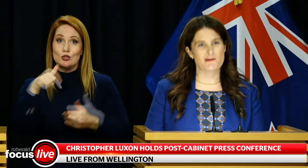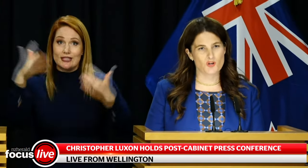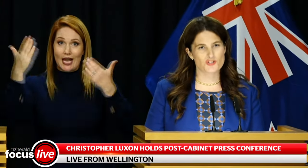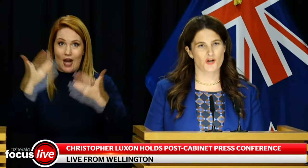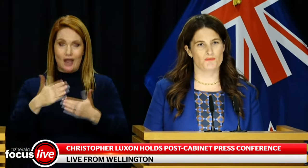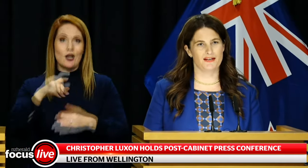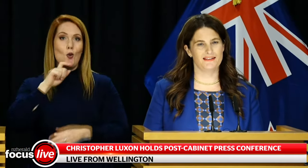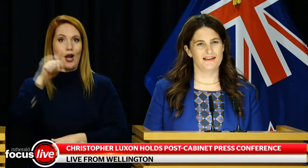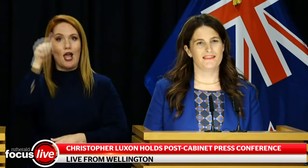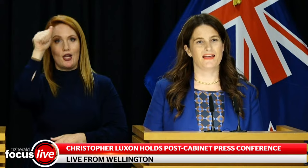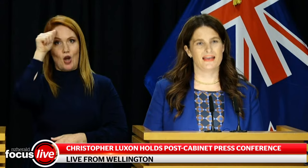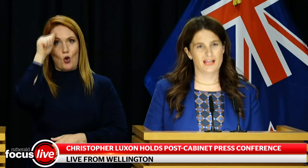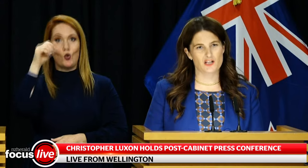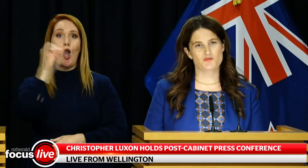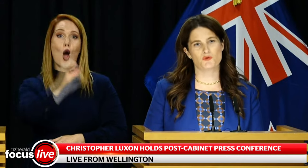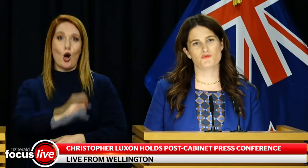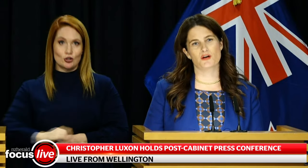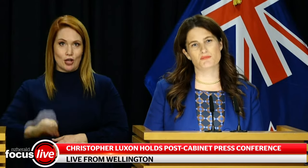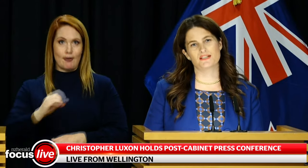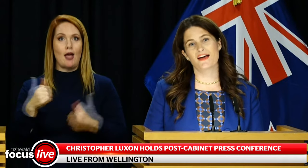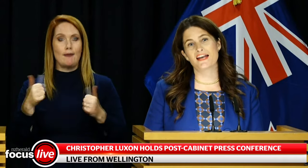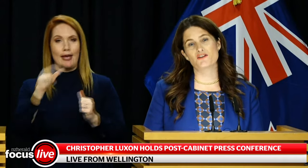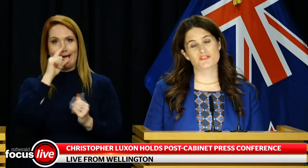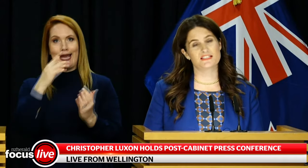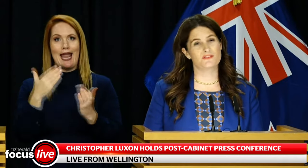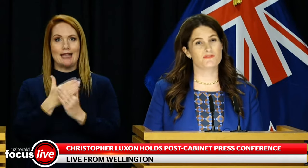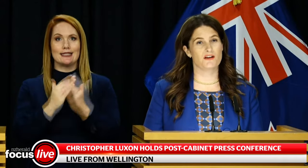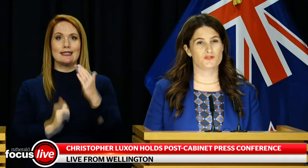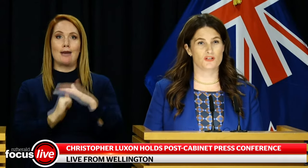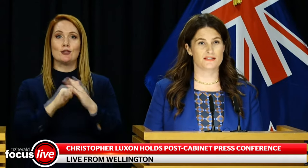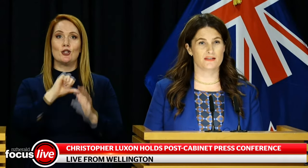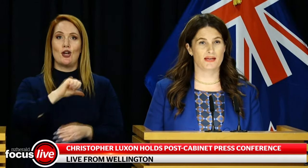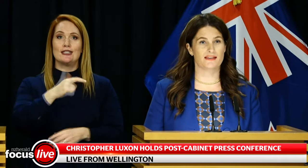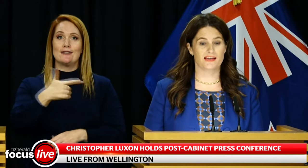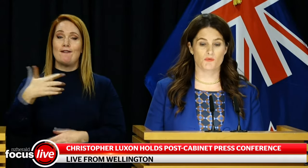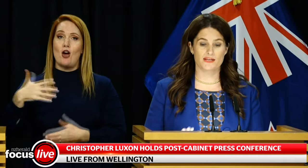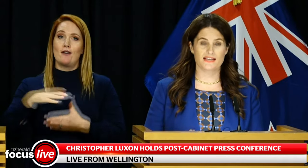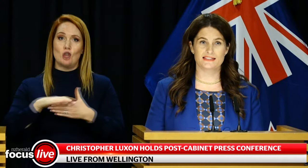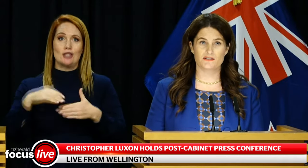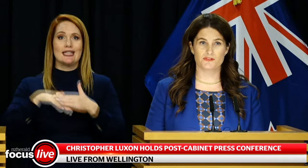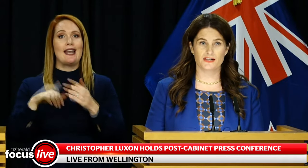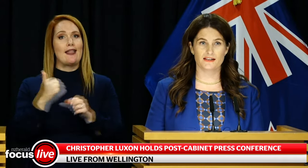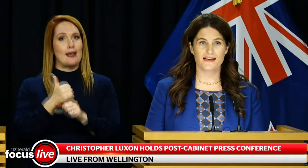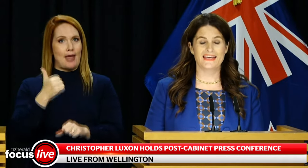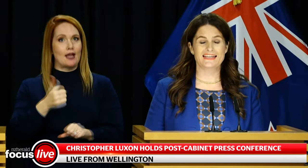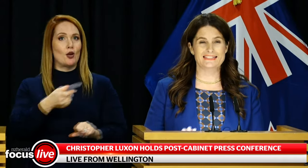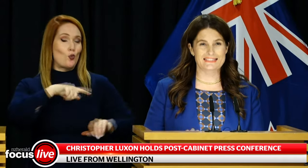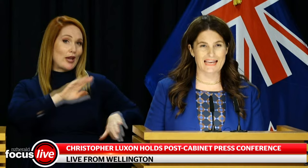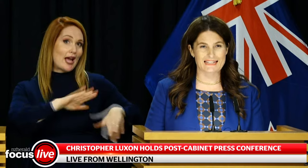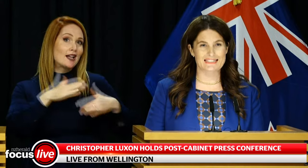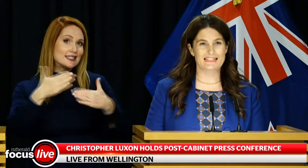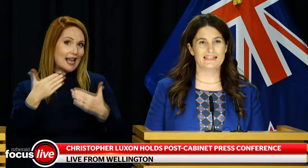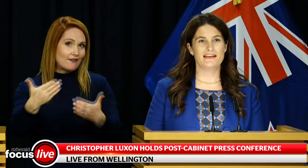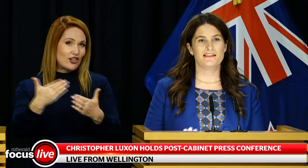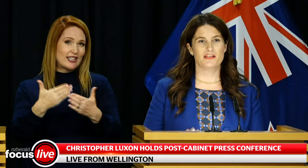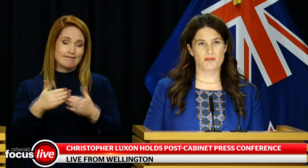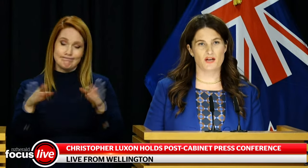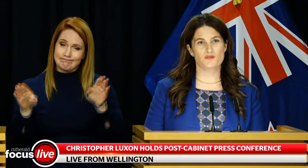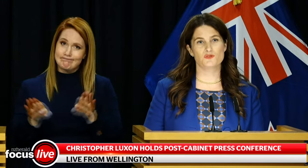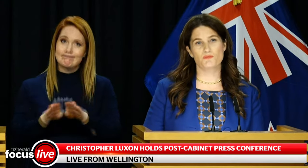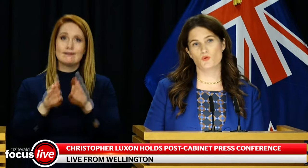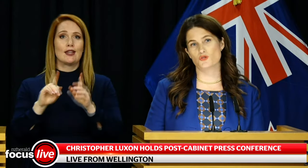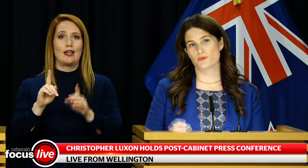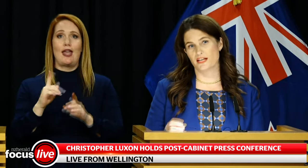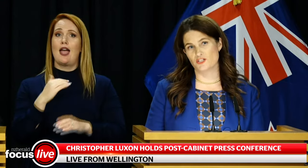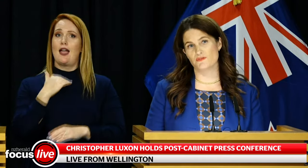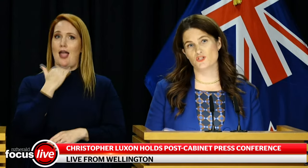that come October, they are eligible for up to $975 in their bank account. We are delivering exactly the amount